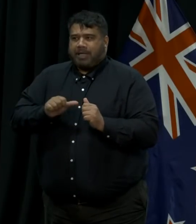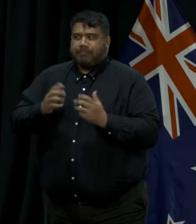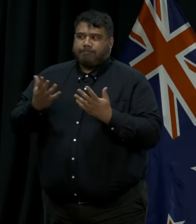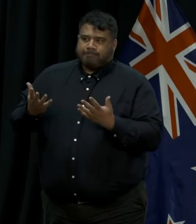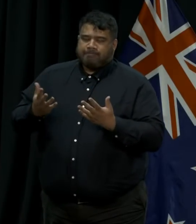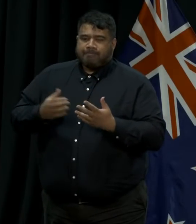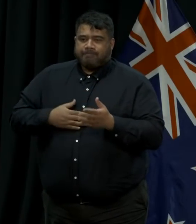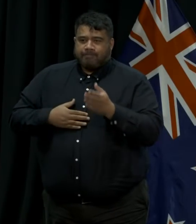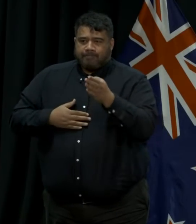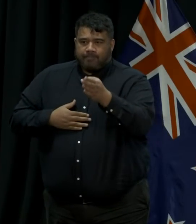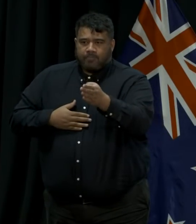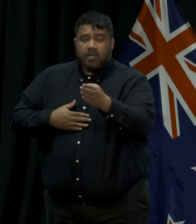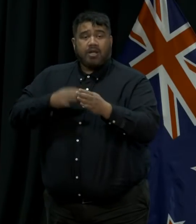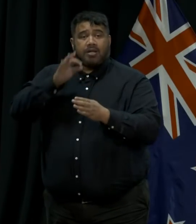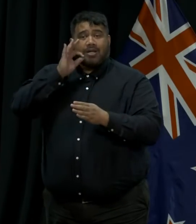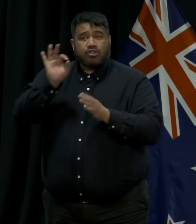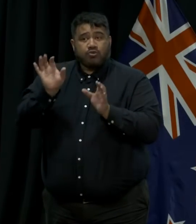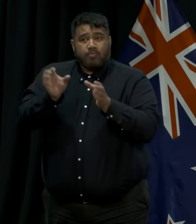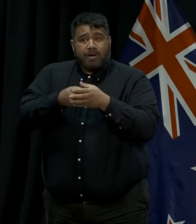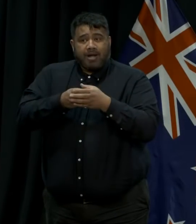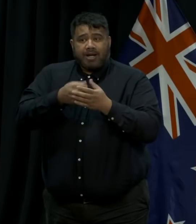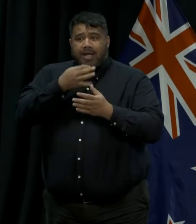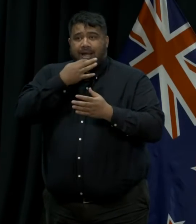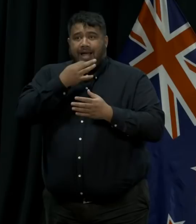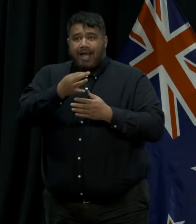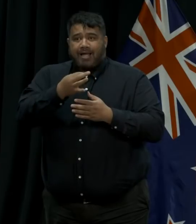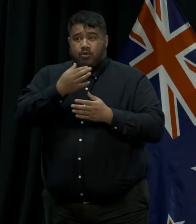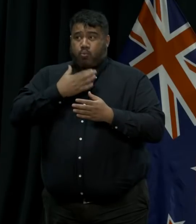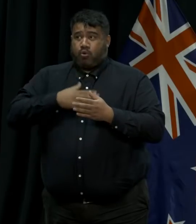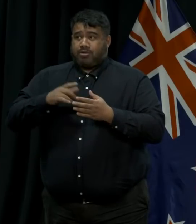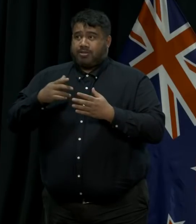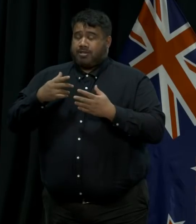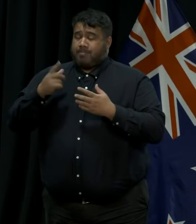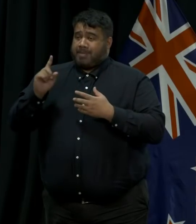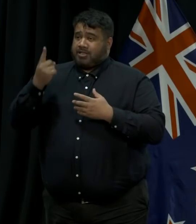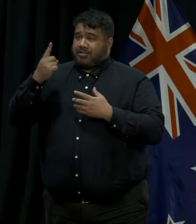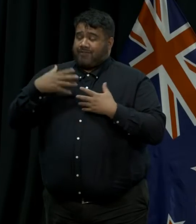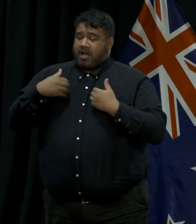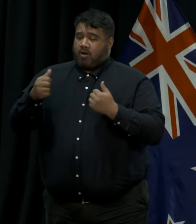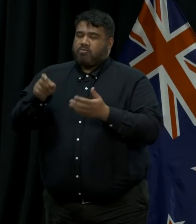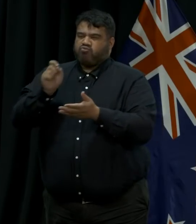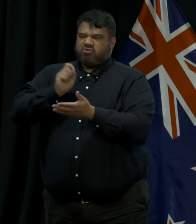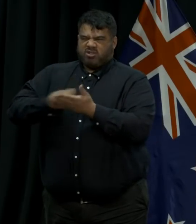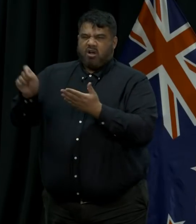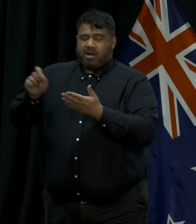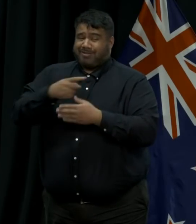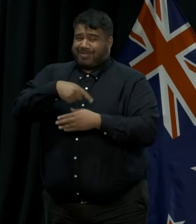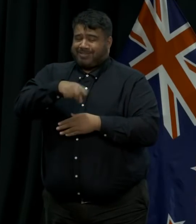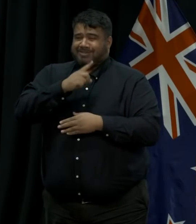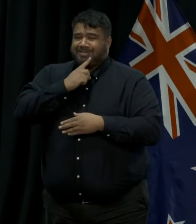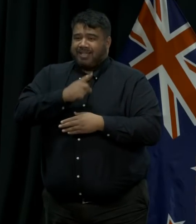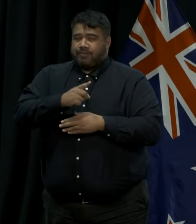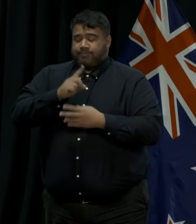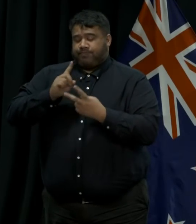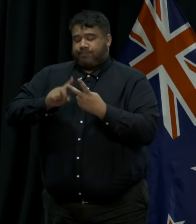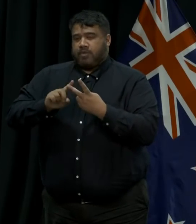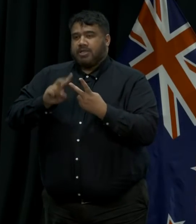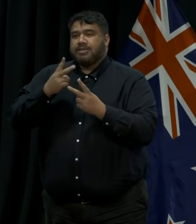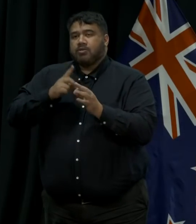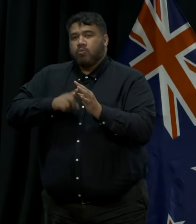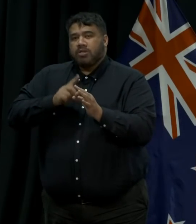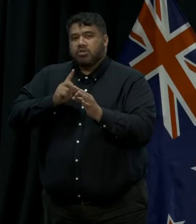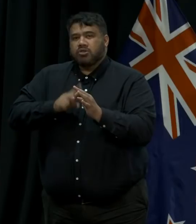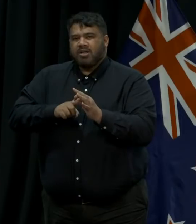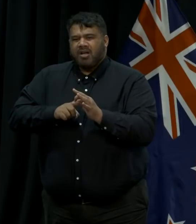National Party has called for David Clark to resign. What do you say to that? And second question, why not cancel all